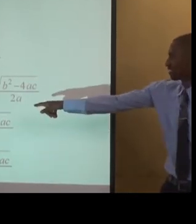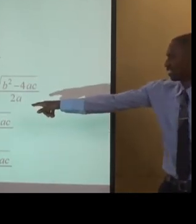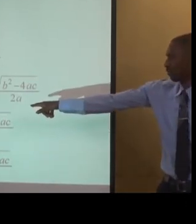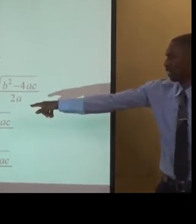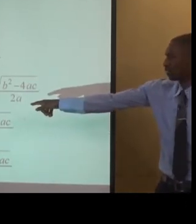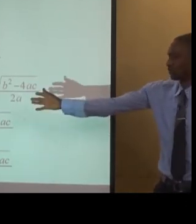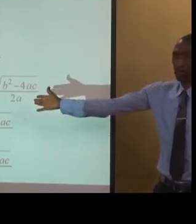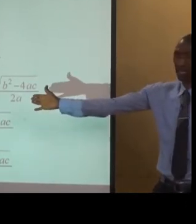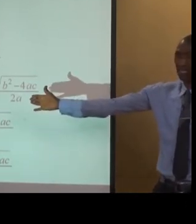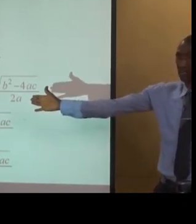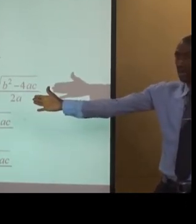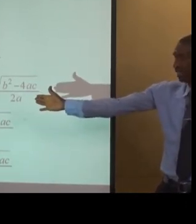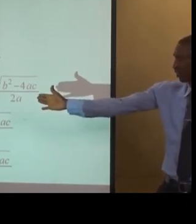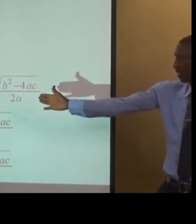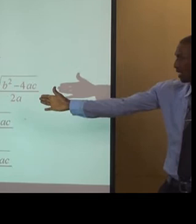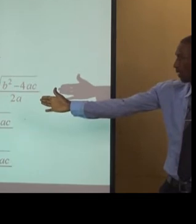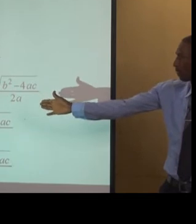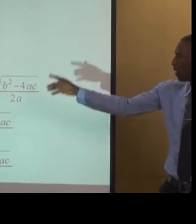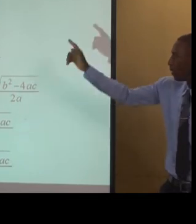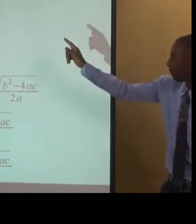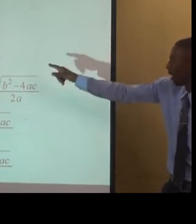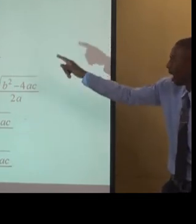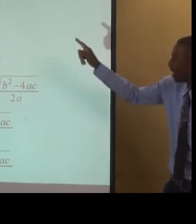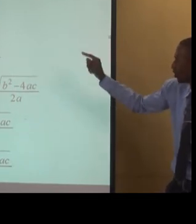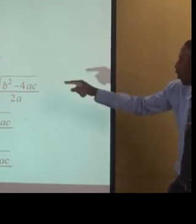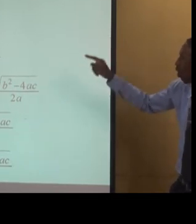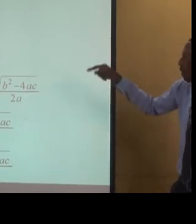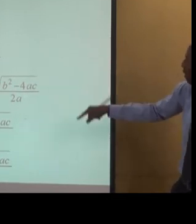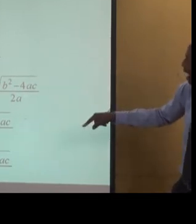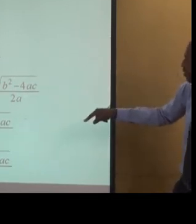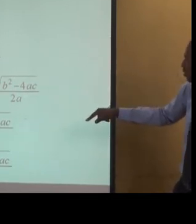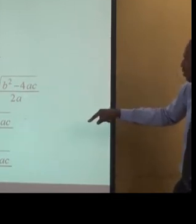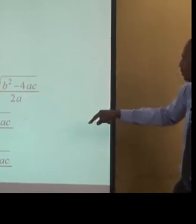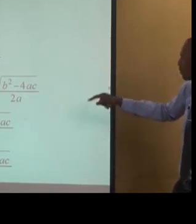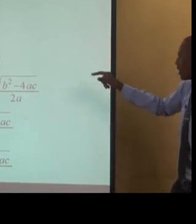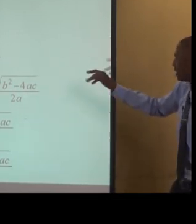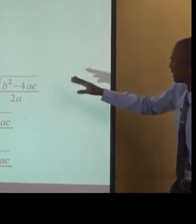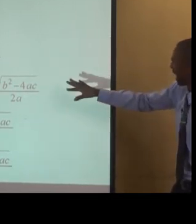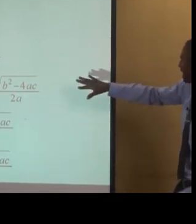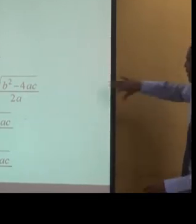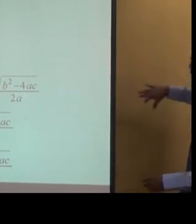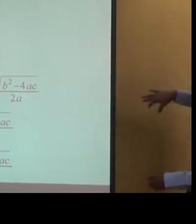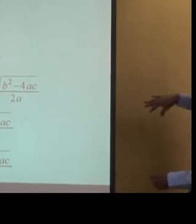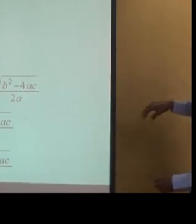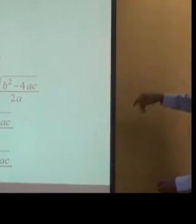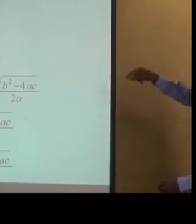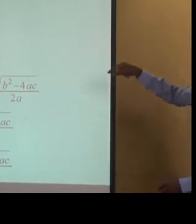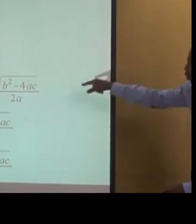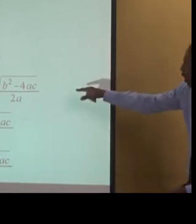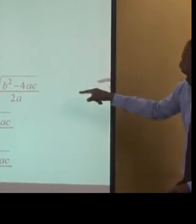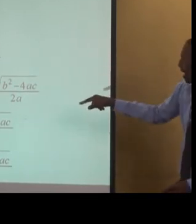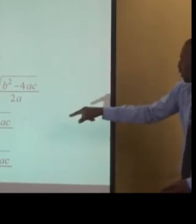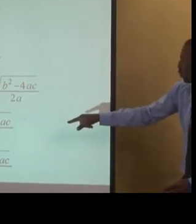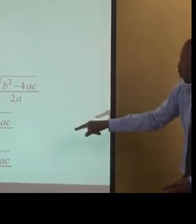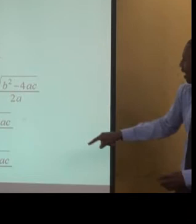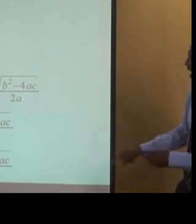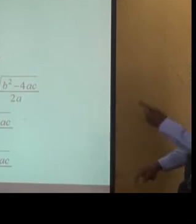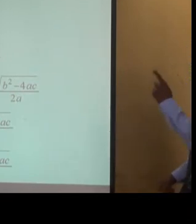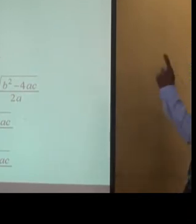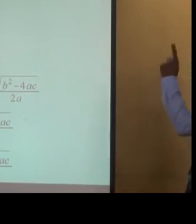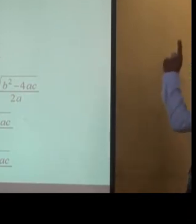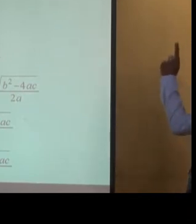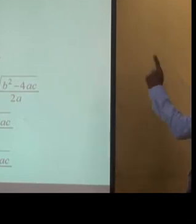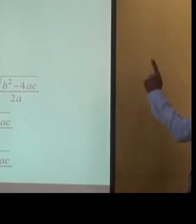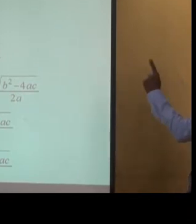b, the answer is minus b. So you can see minus b there. Plus or minus. Then the second one, 2a into 2a,